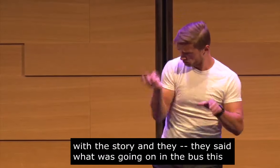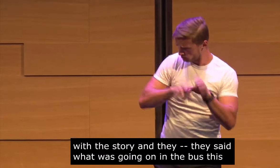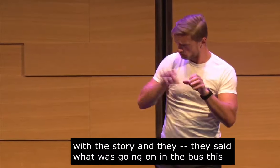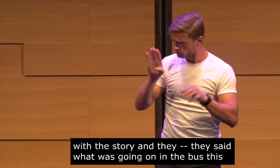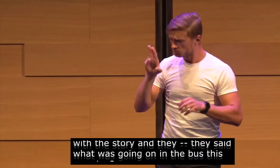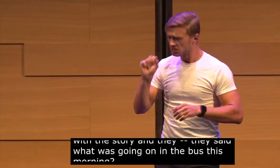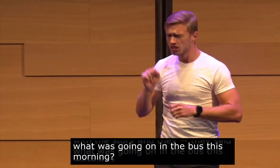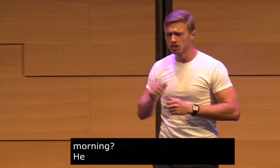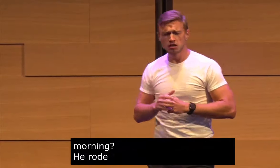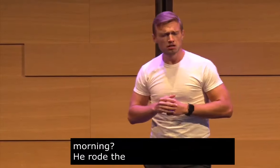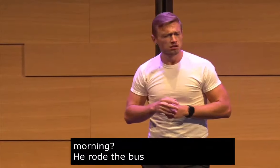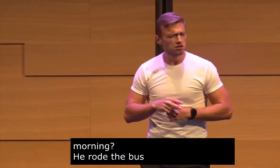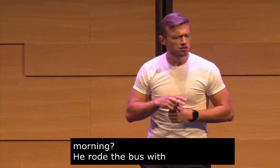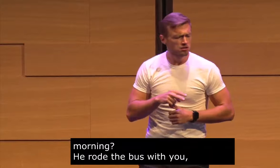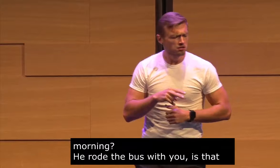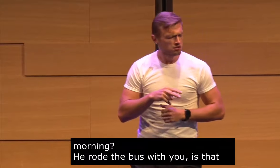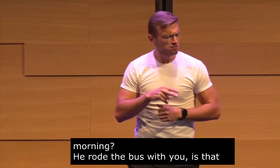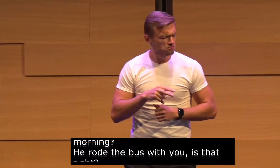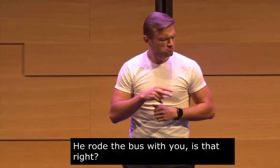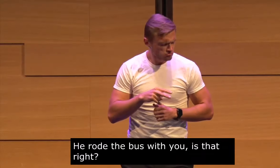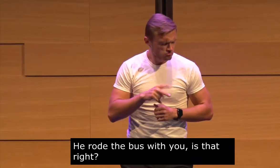the bus this morning? He rode the bus with you, is that right?